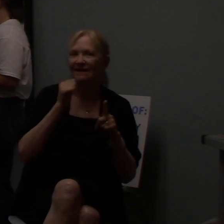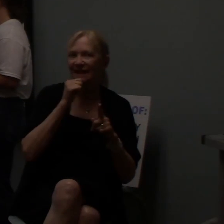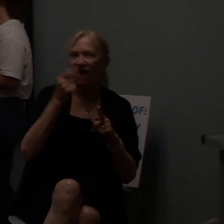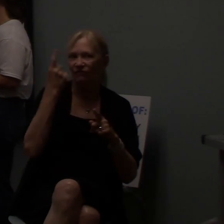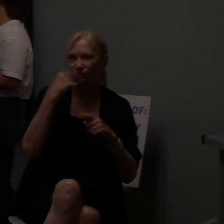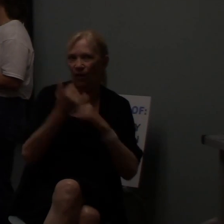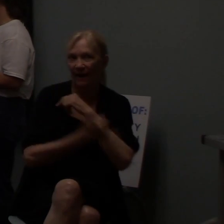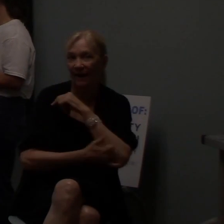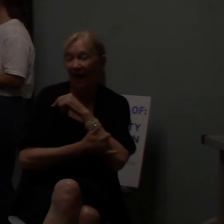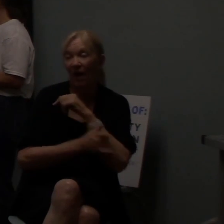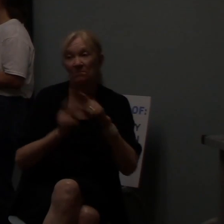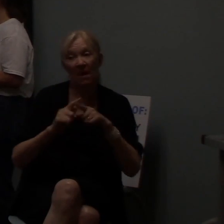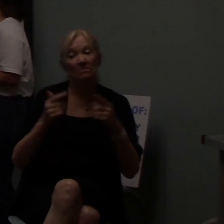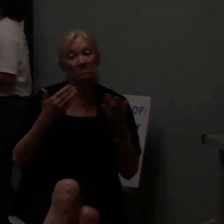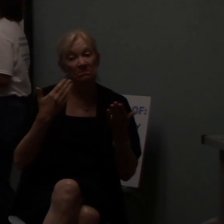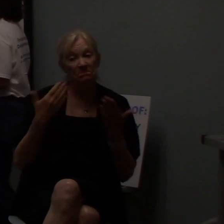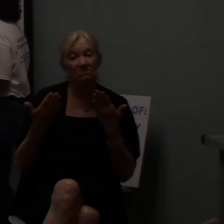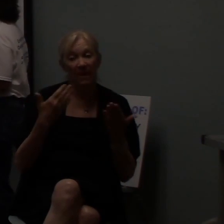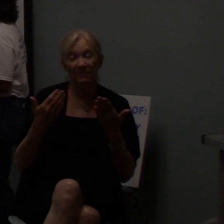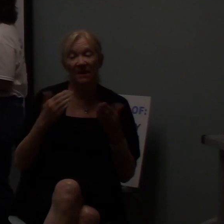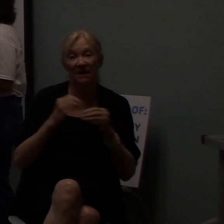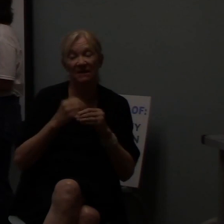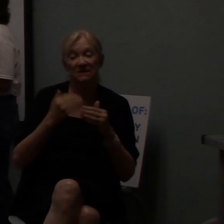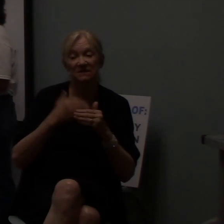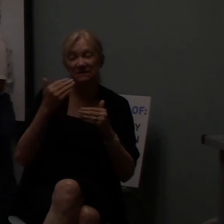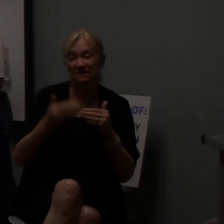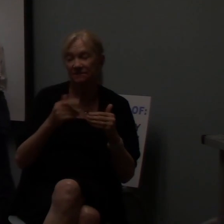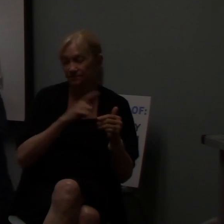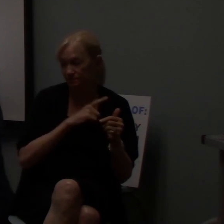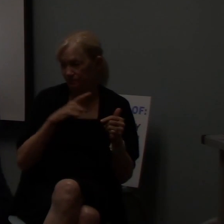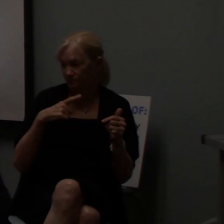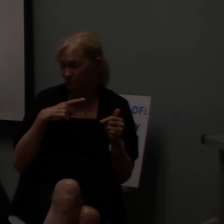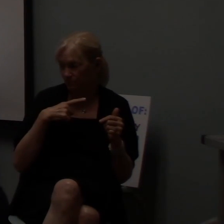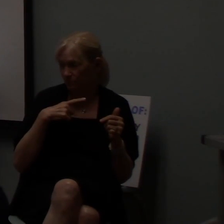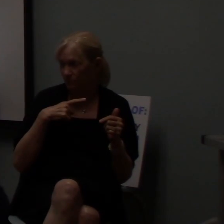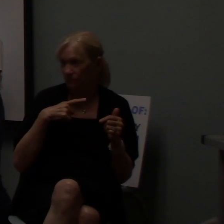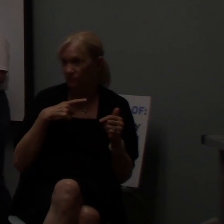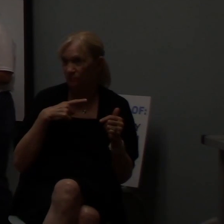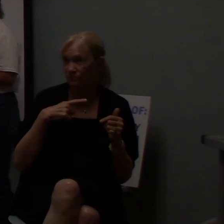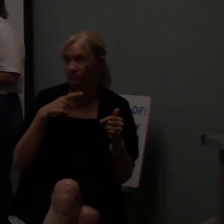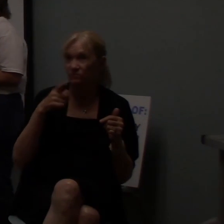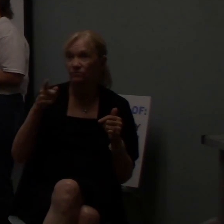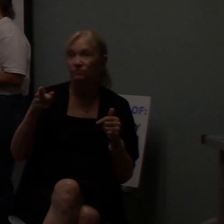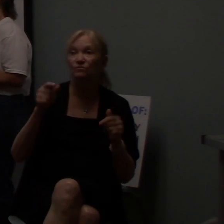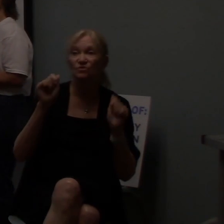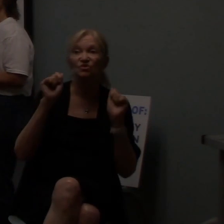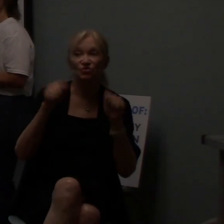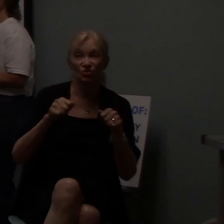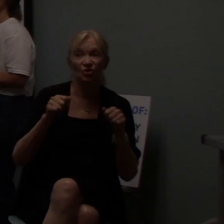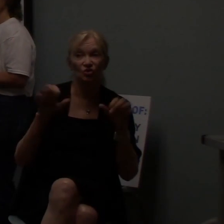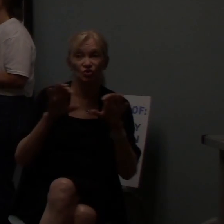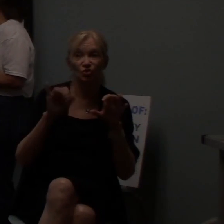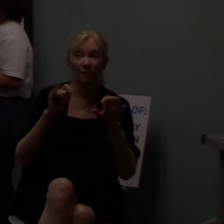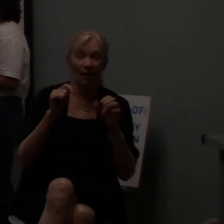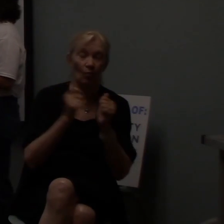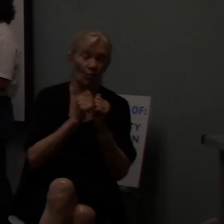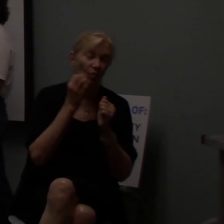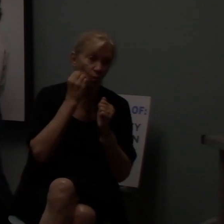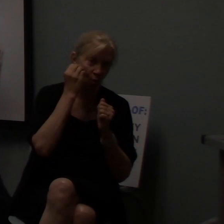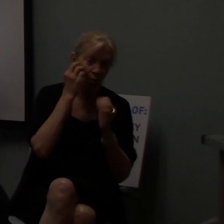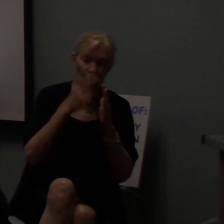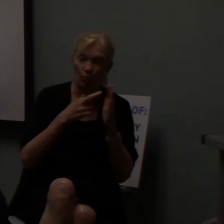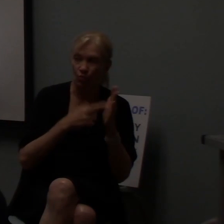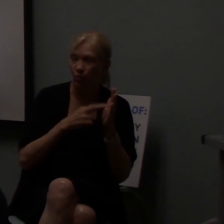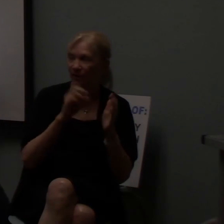but there'll be a bill in the next legislature. And you could also But we could do it with home rule. You could do it with home rule.